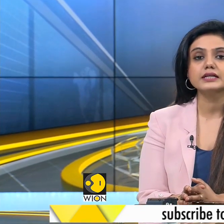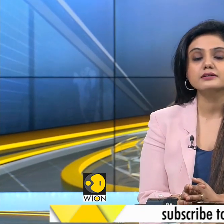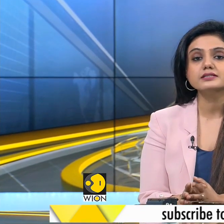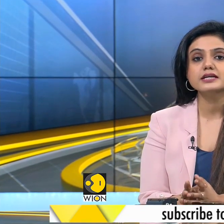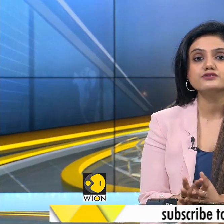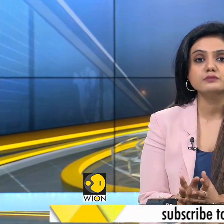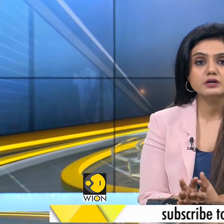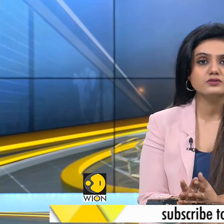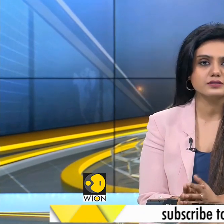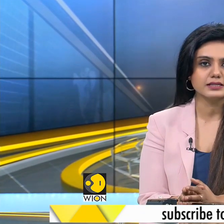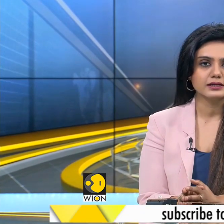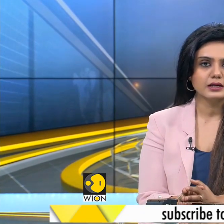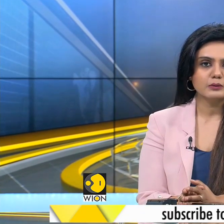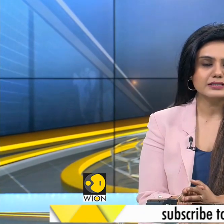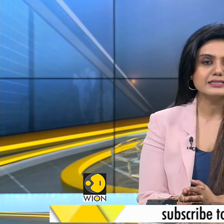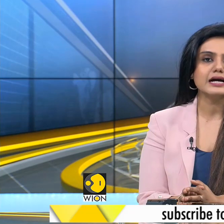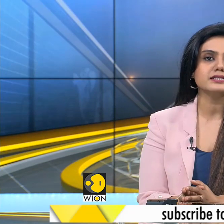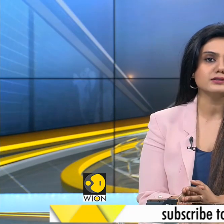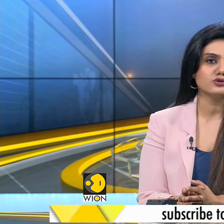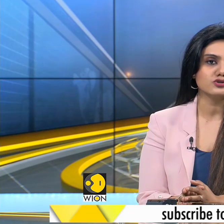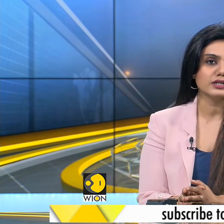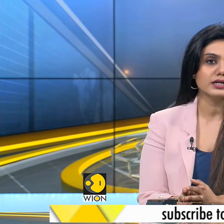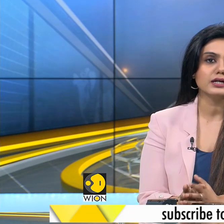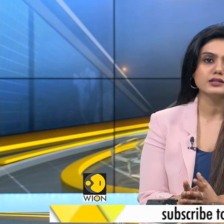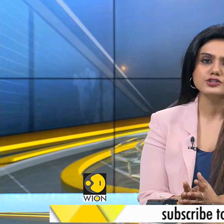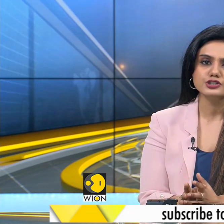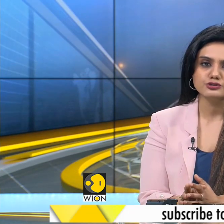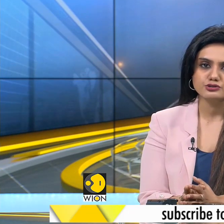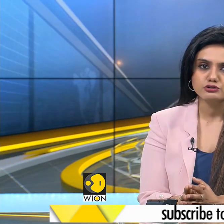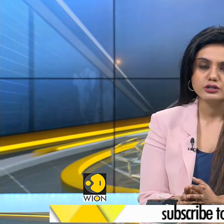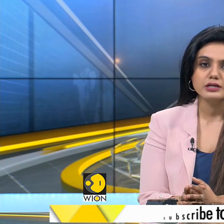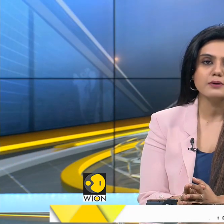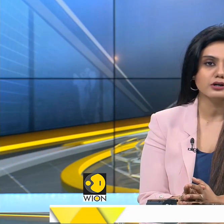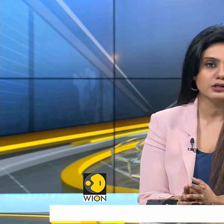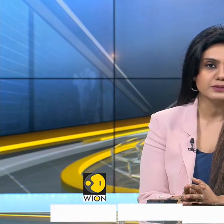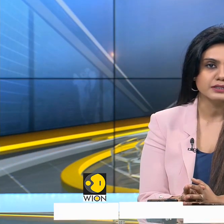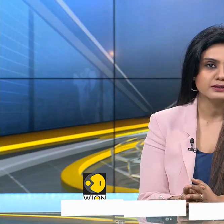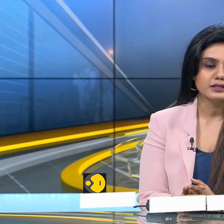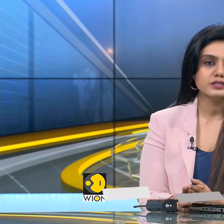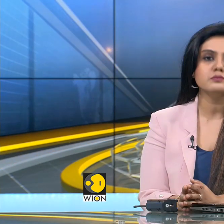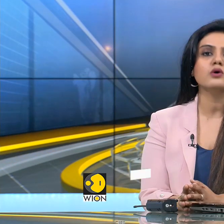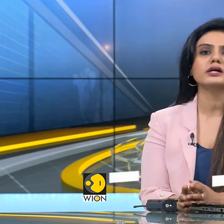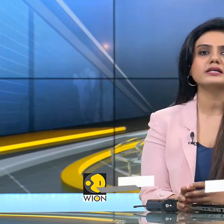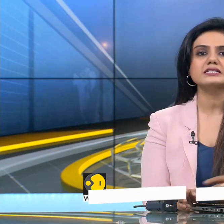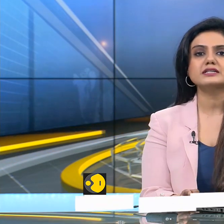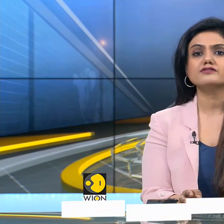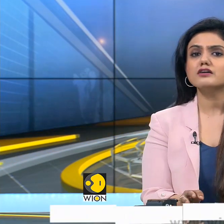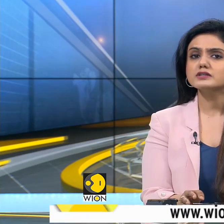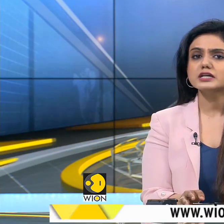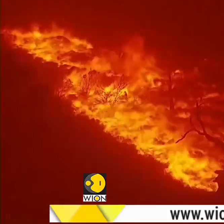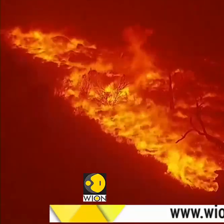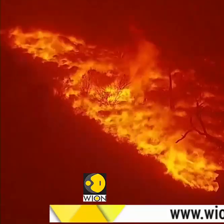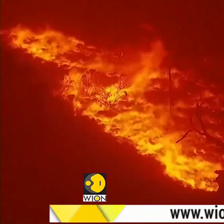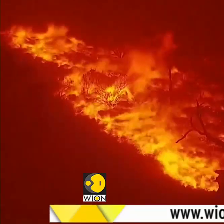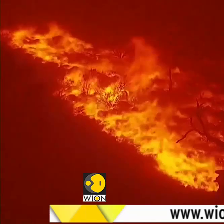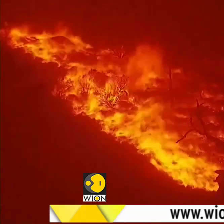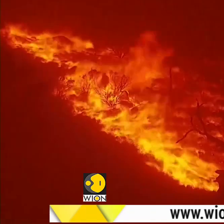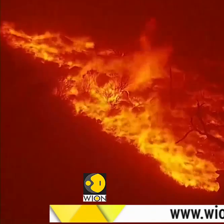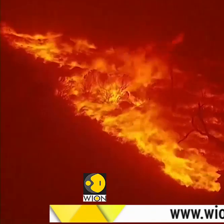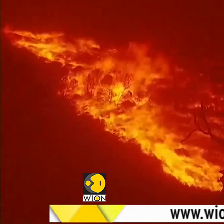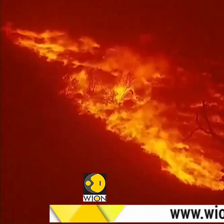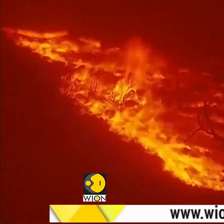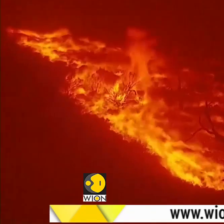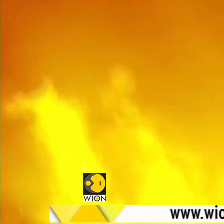cities have declared a state of emergency, while the skies in Australia continue to look apocalyptic. Smoke and dust have covered large parts of